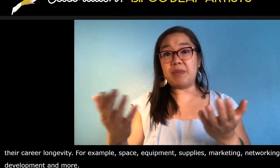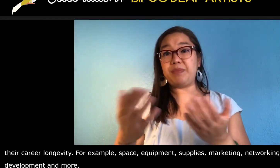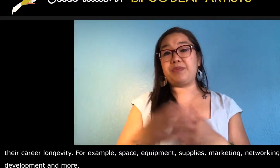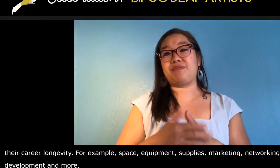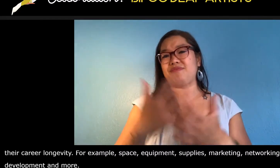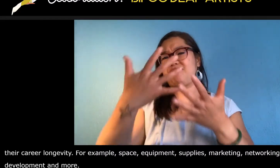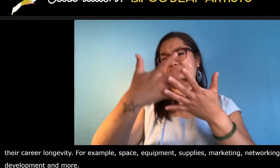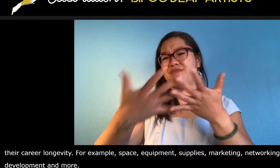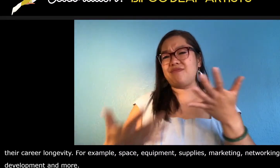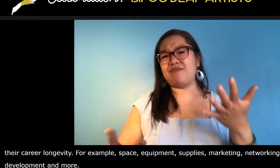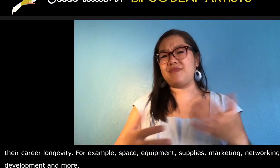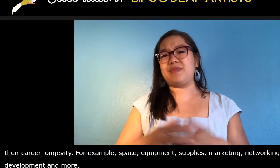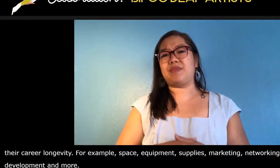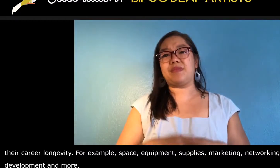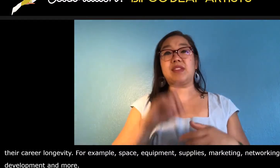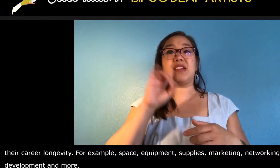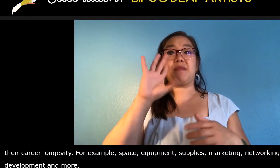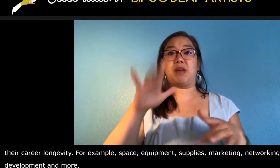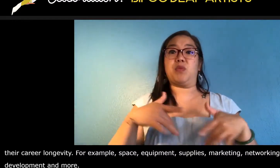and more.